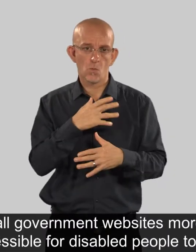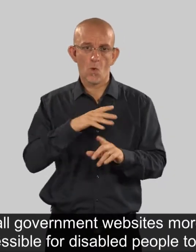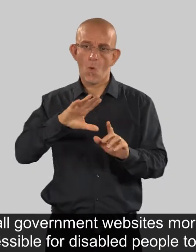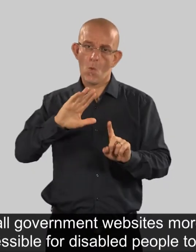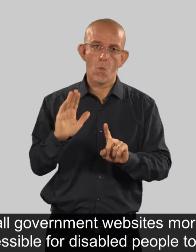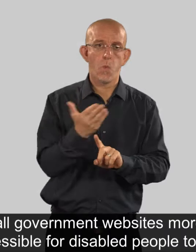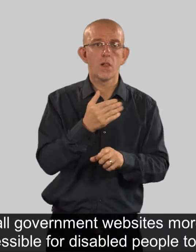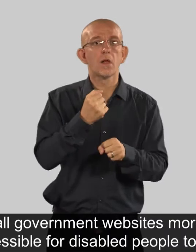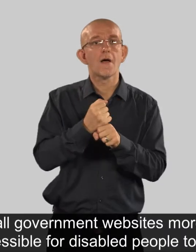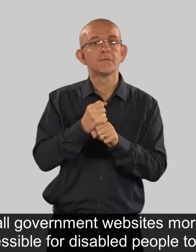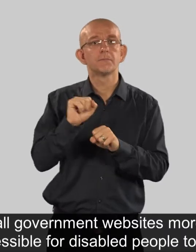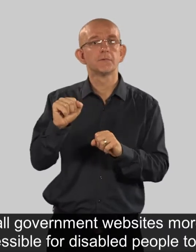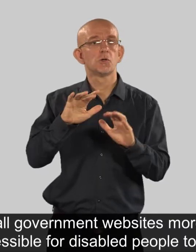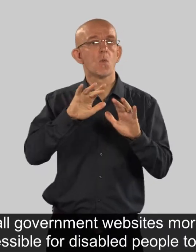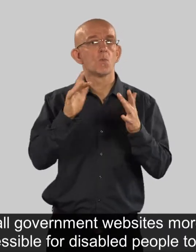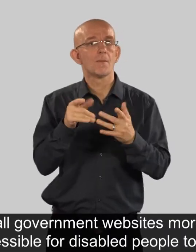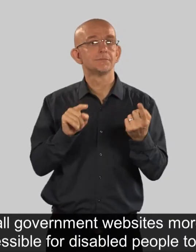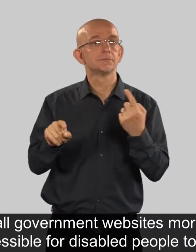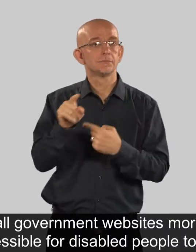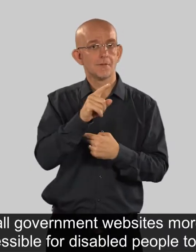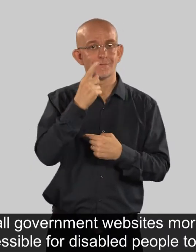accessible for disabled people to use.